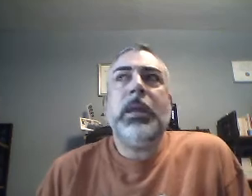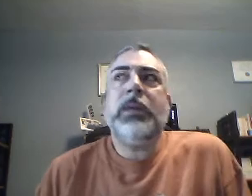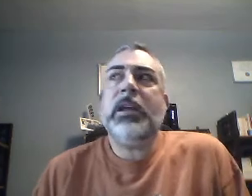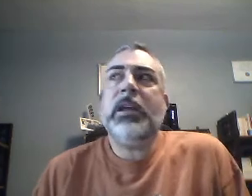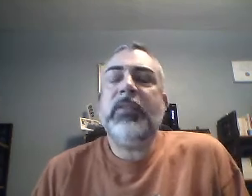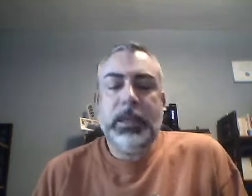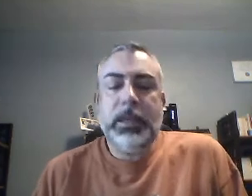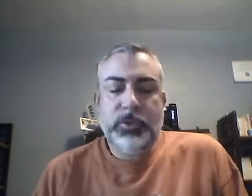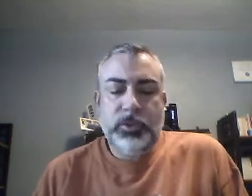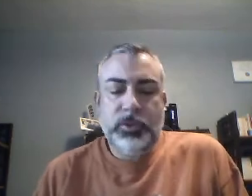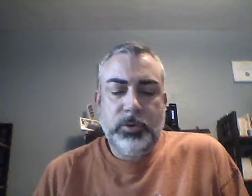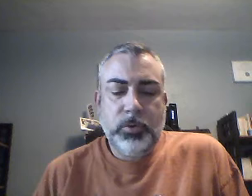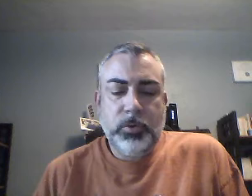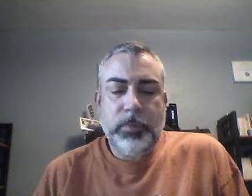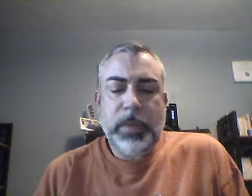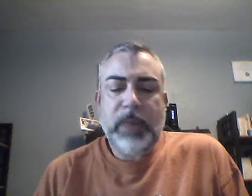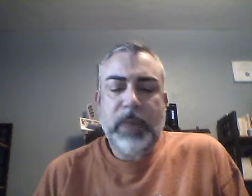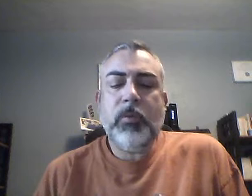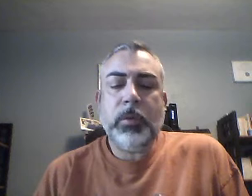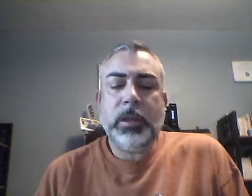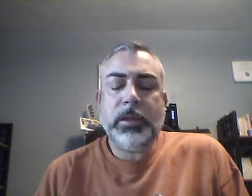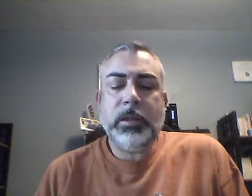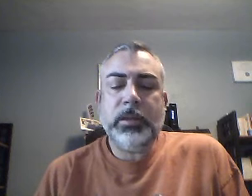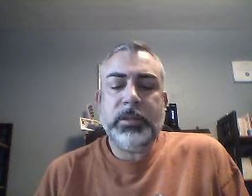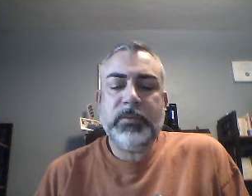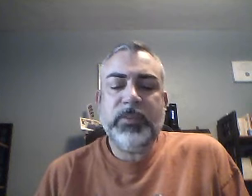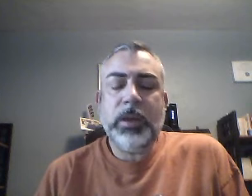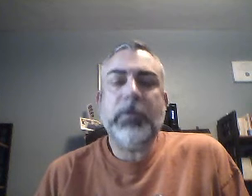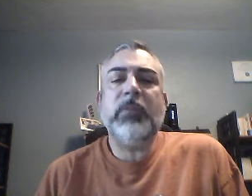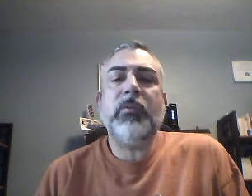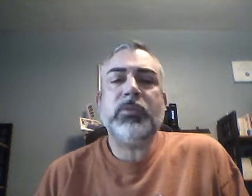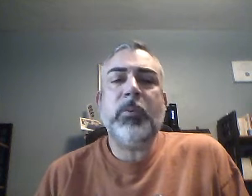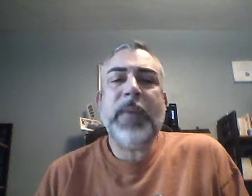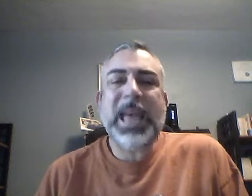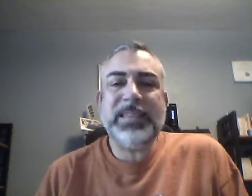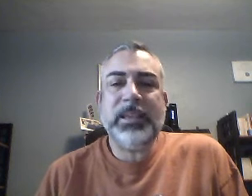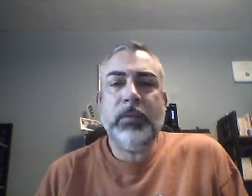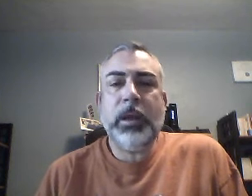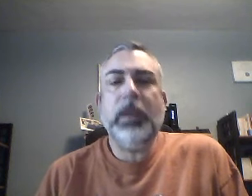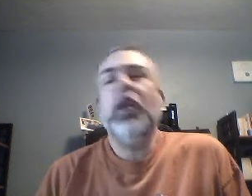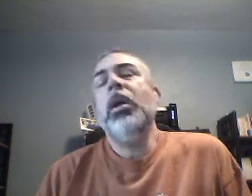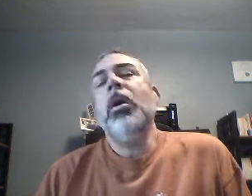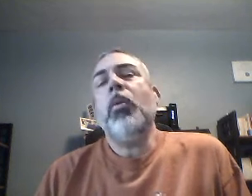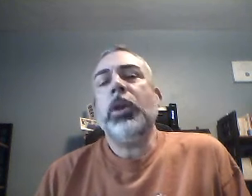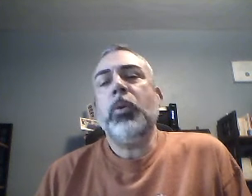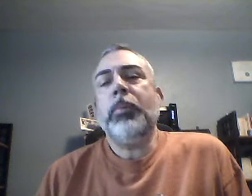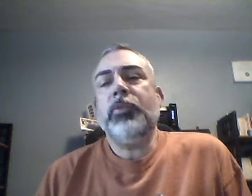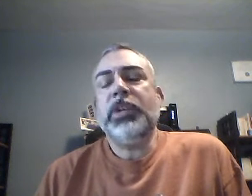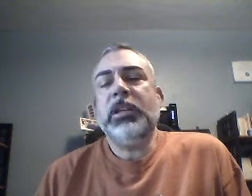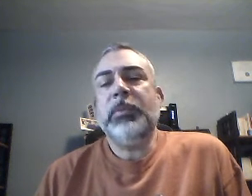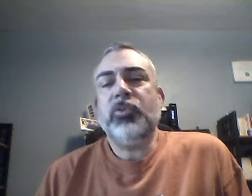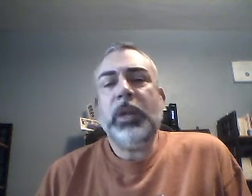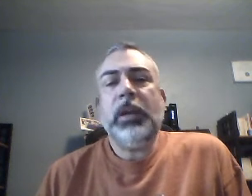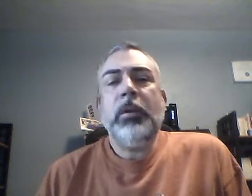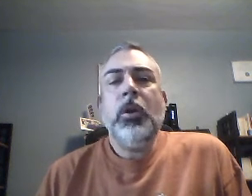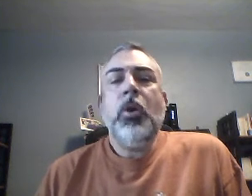it's kind of akin to with black folk, like this phenomenon of what's called passing, right? Where you would pretend to be straight,